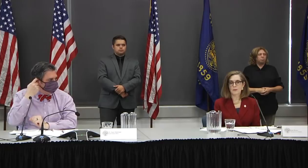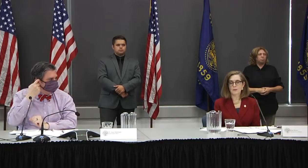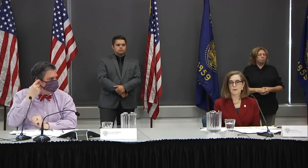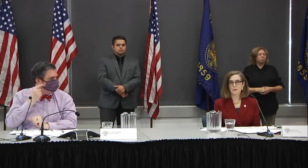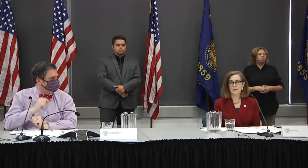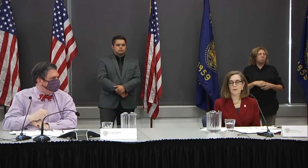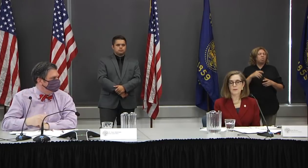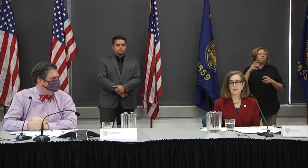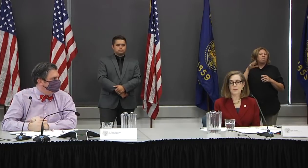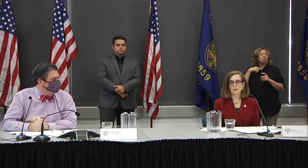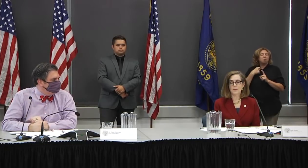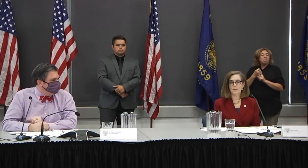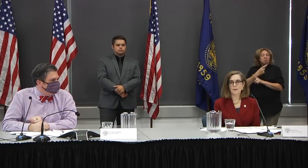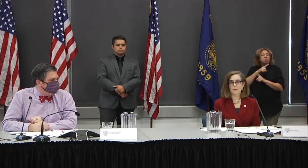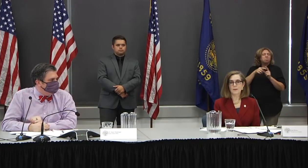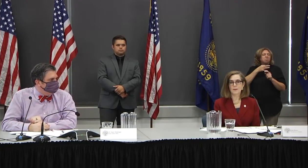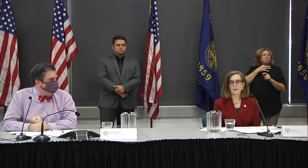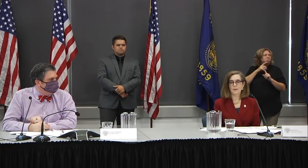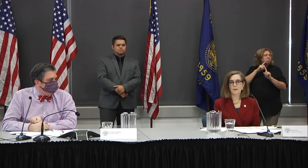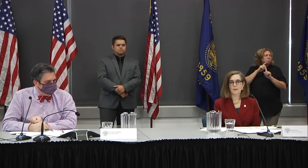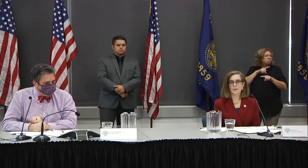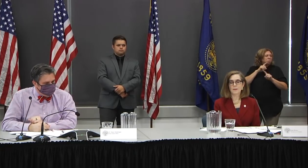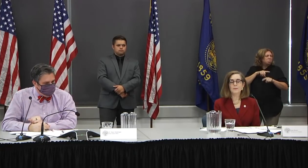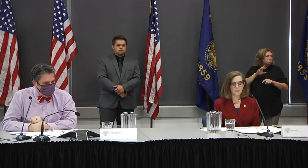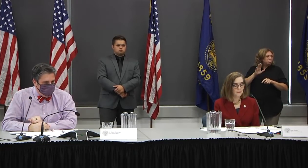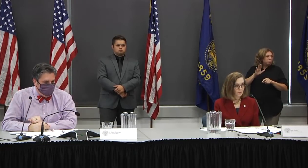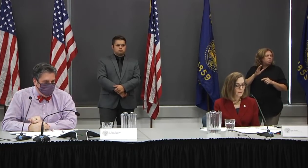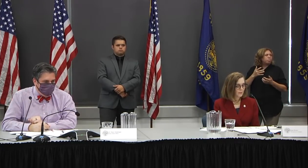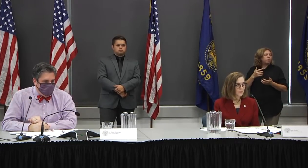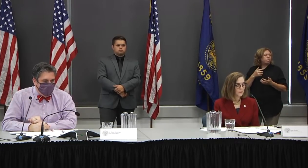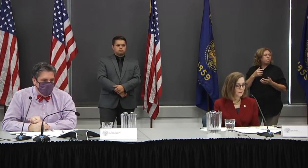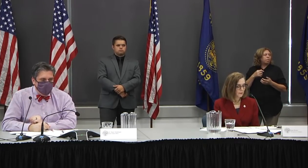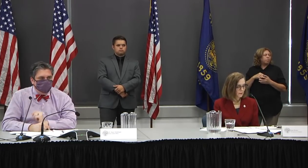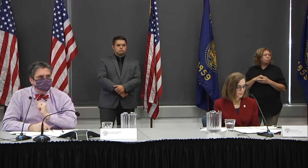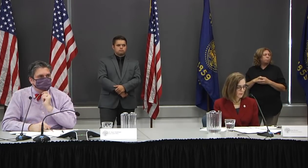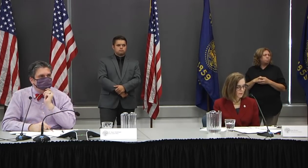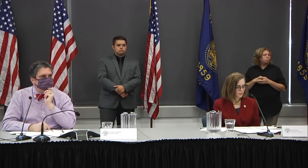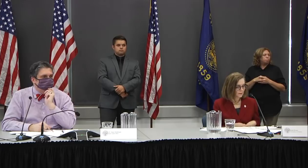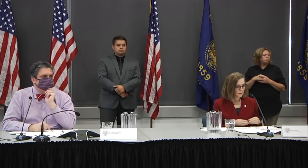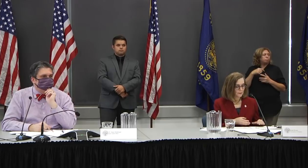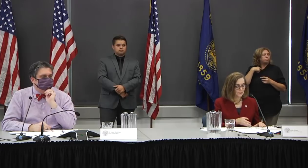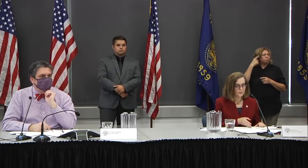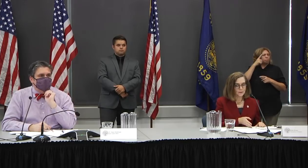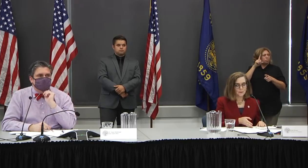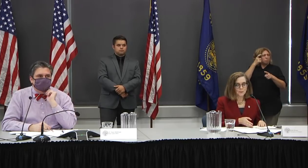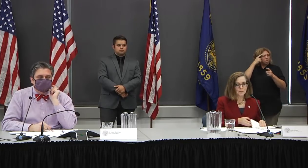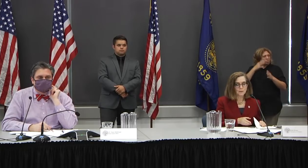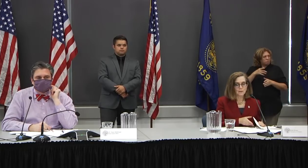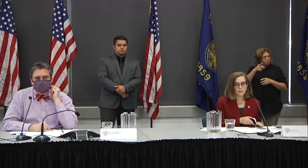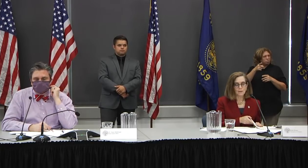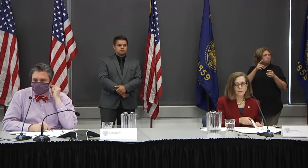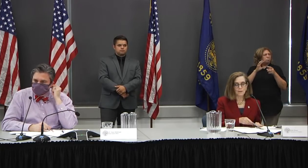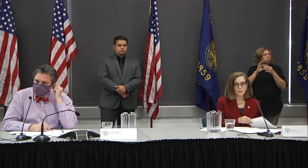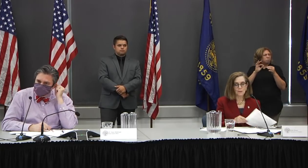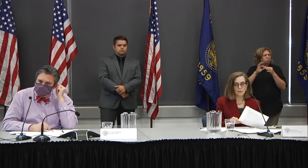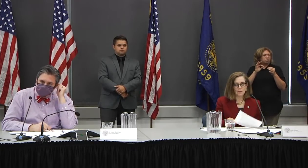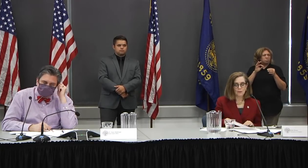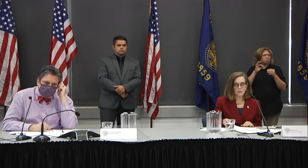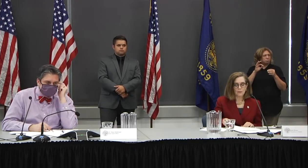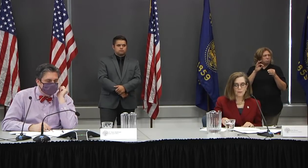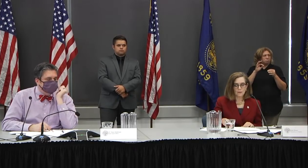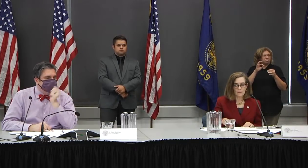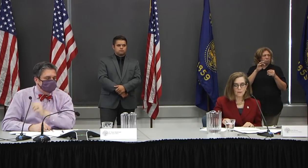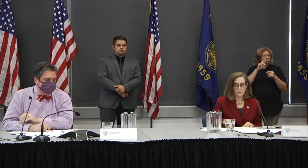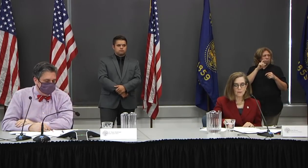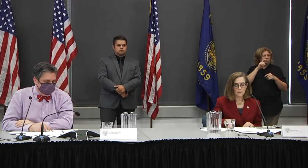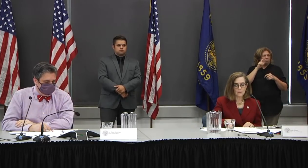a moratorium on disconnections of utilities on the West Coast, at least. And, there has been a voluntary